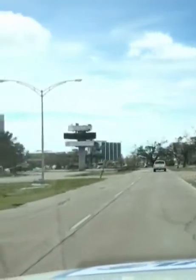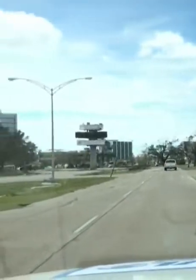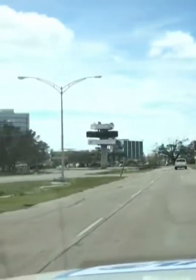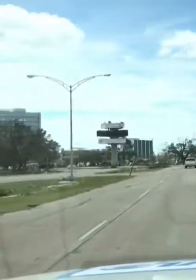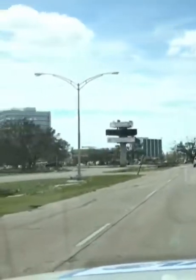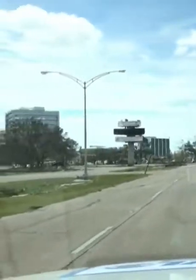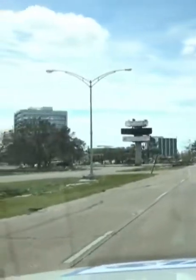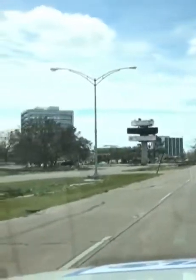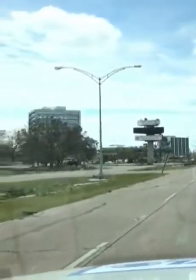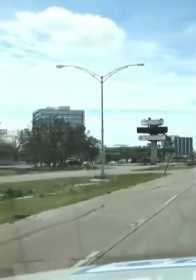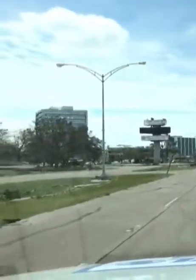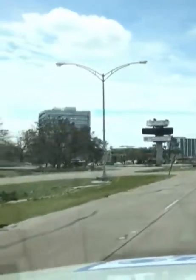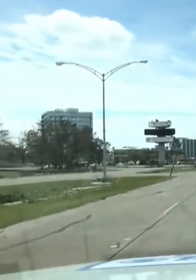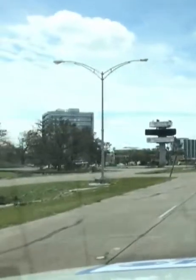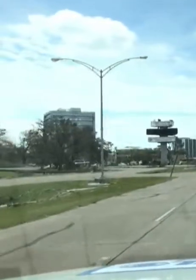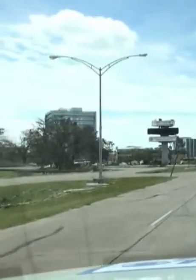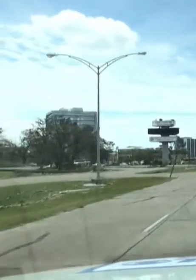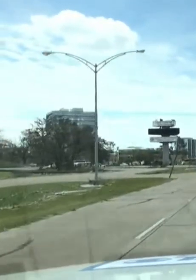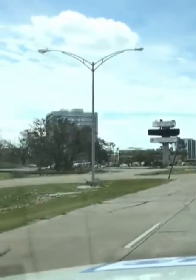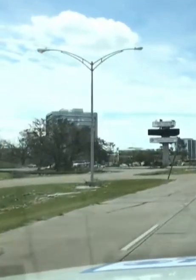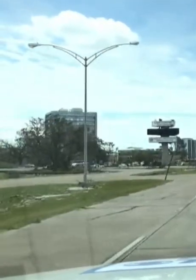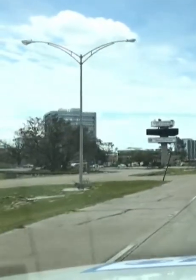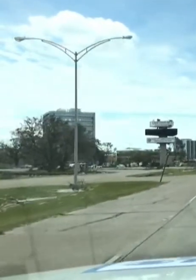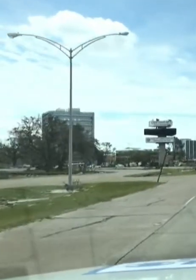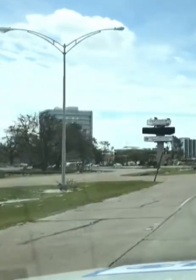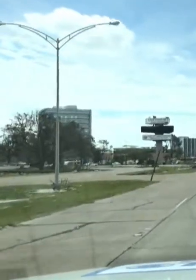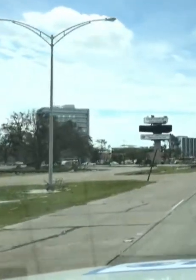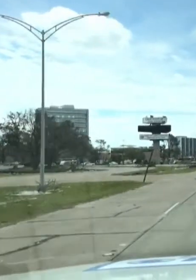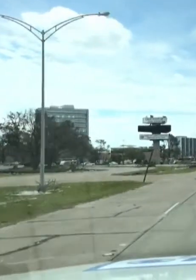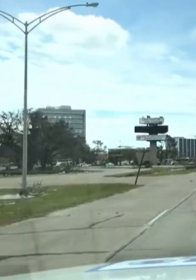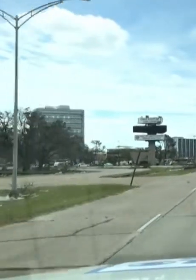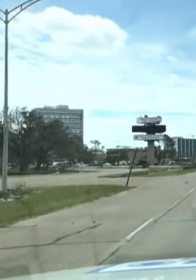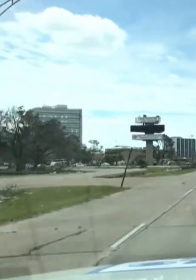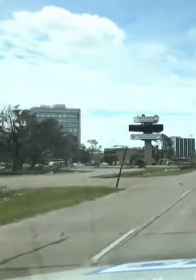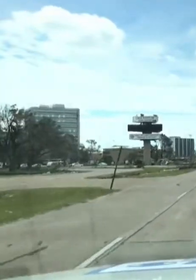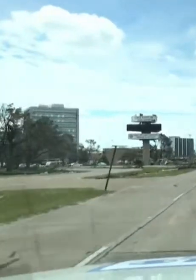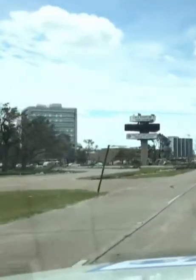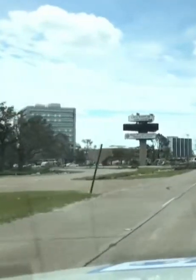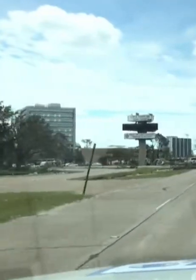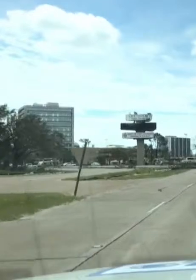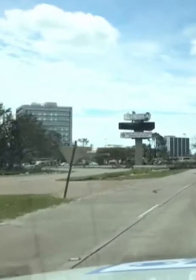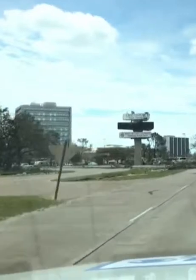But this is a good example of the power of Hurricane Laura in